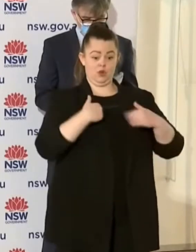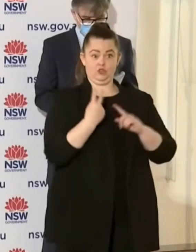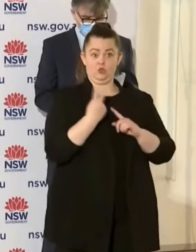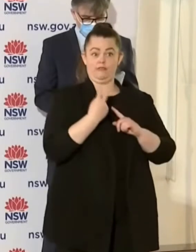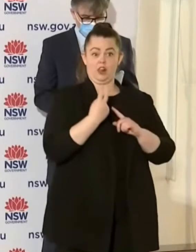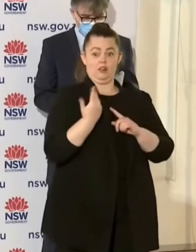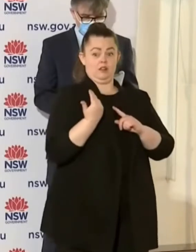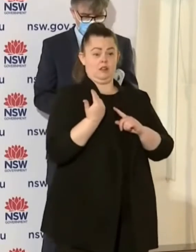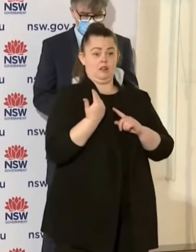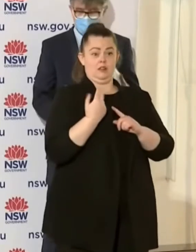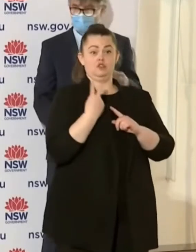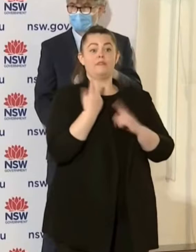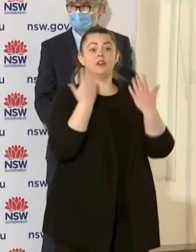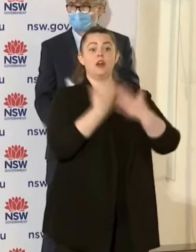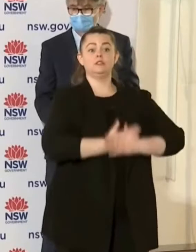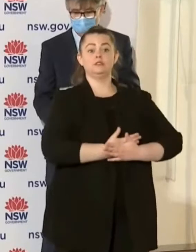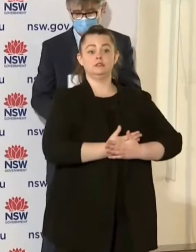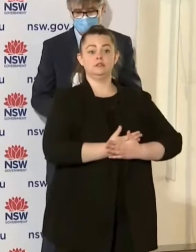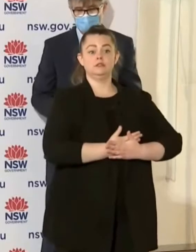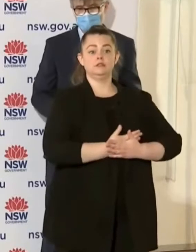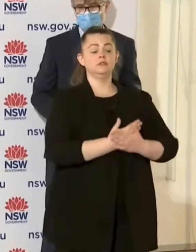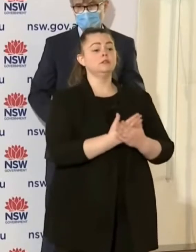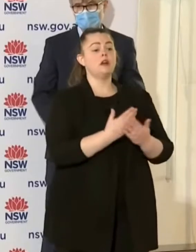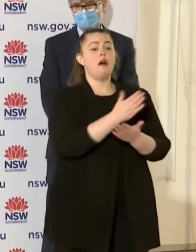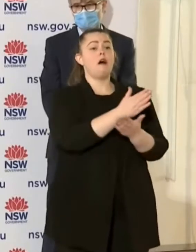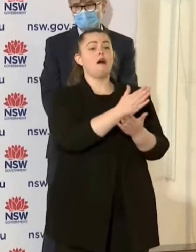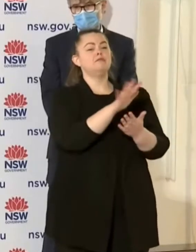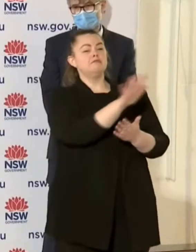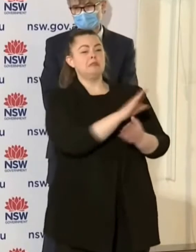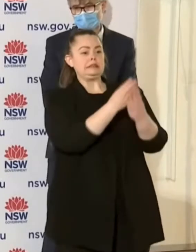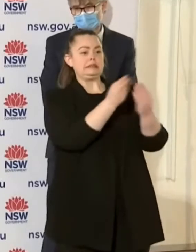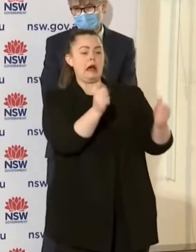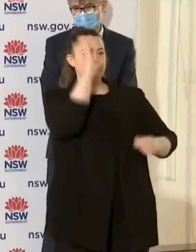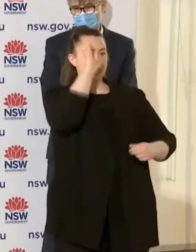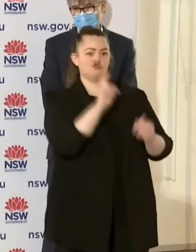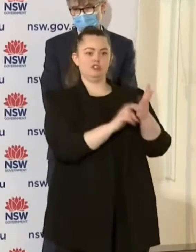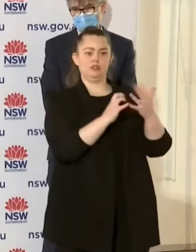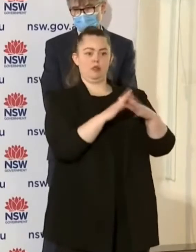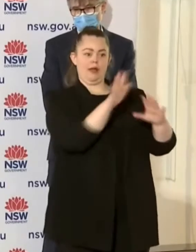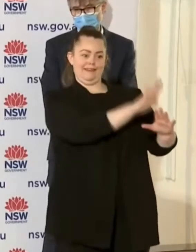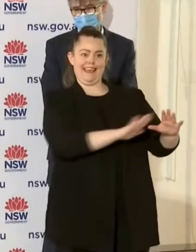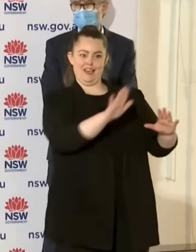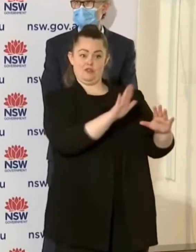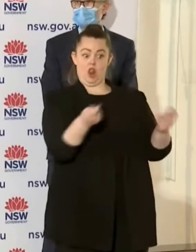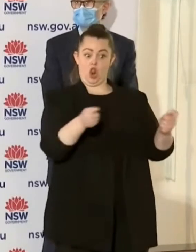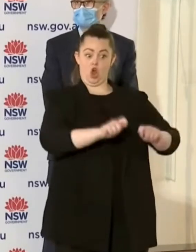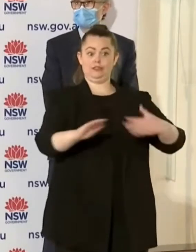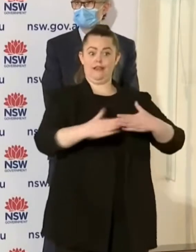of regional New South Wales were taken out of the statewide lockdown, stay-at-home.